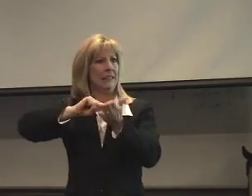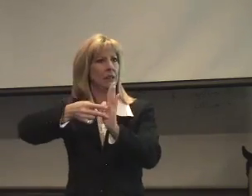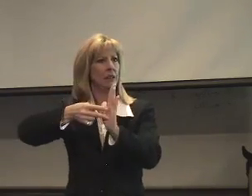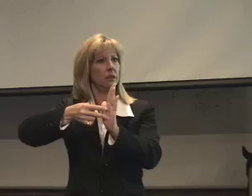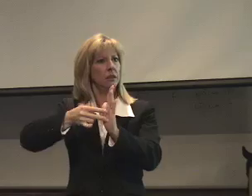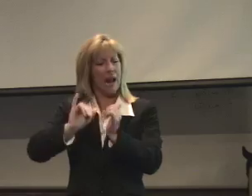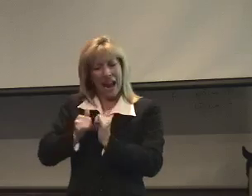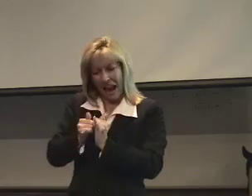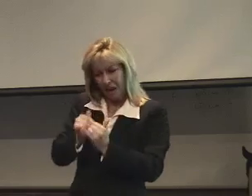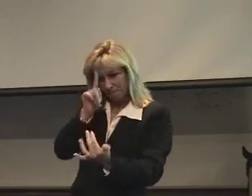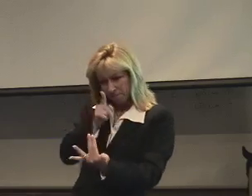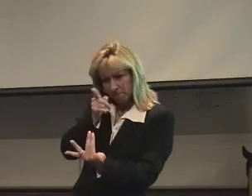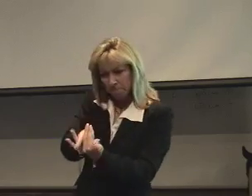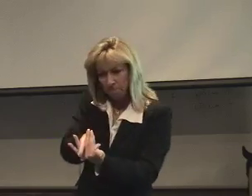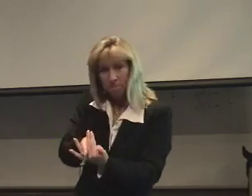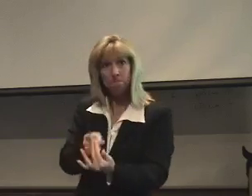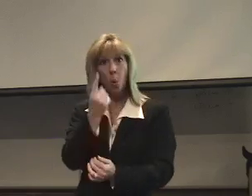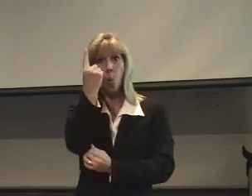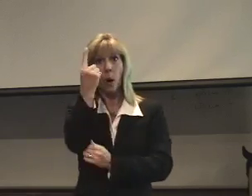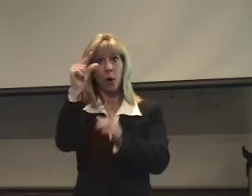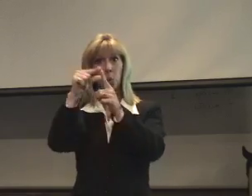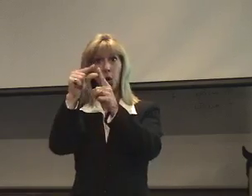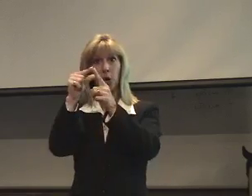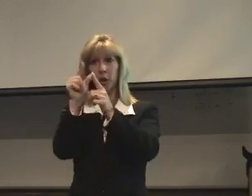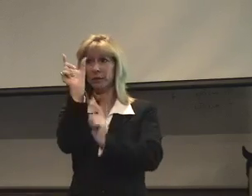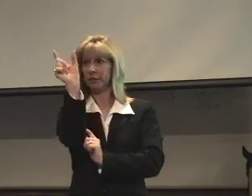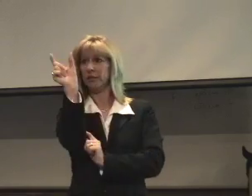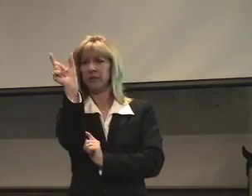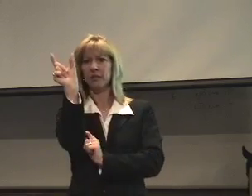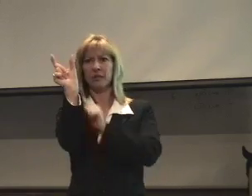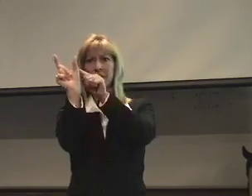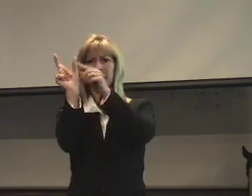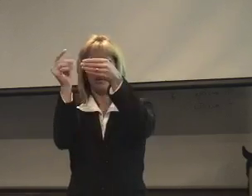So they have like one word such as get, and then they have 4 different,